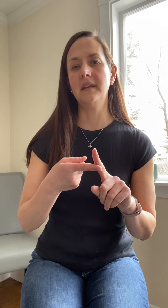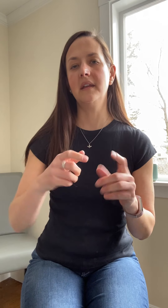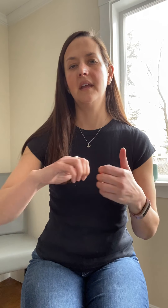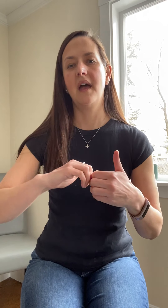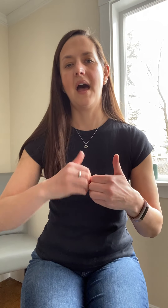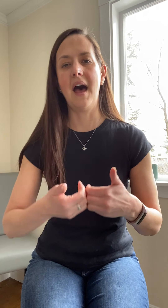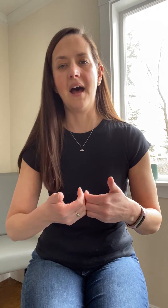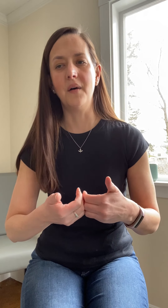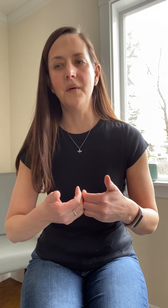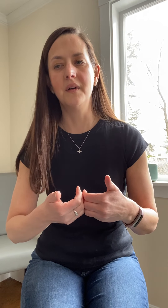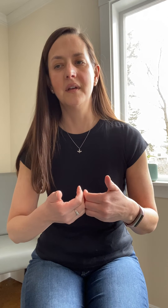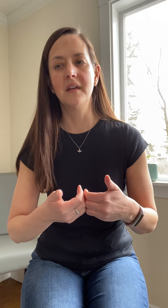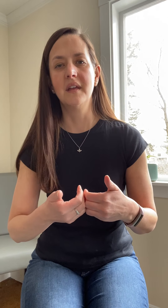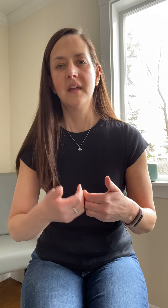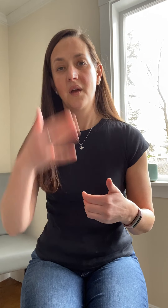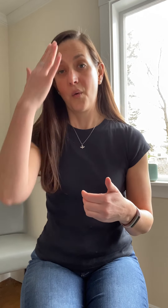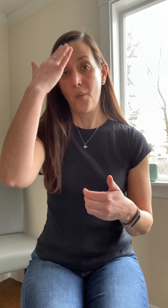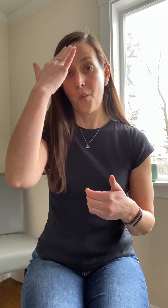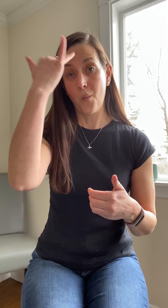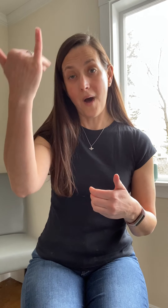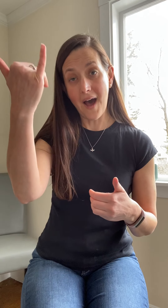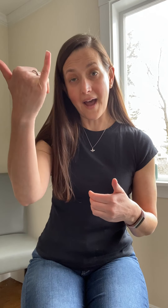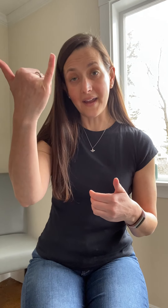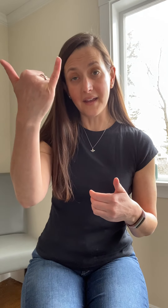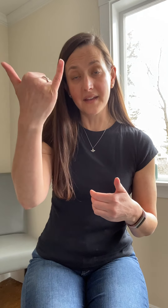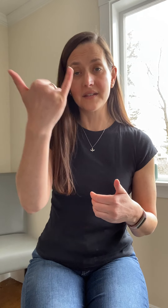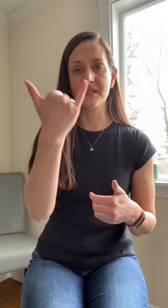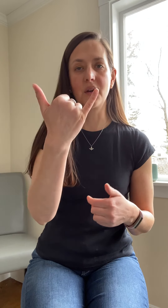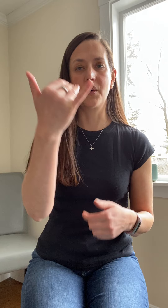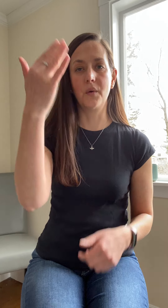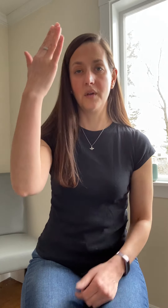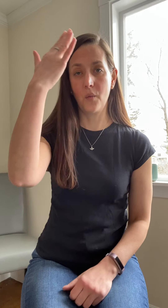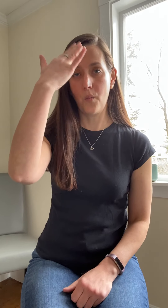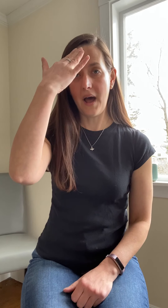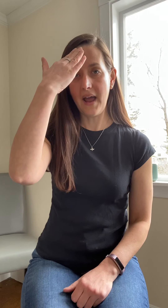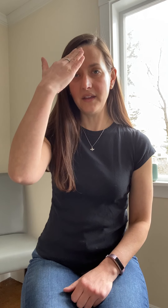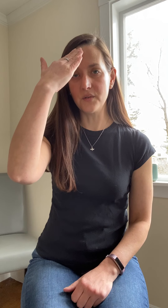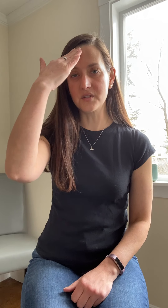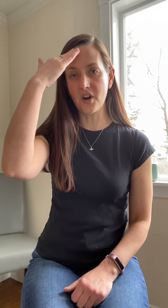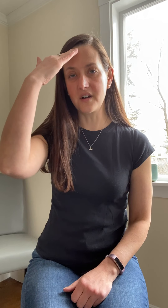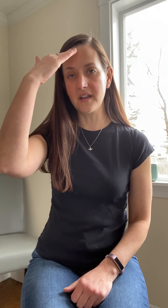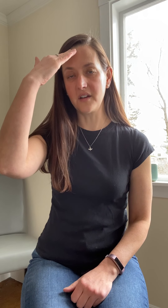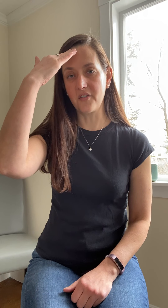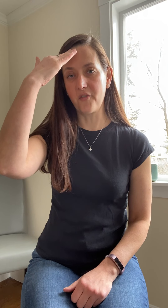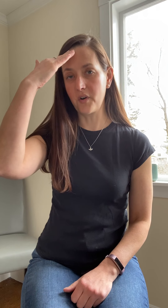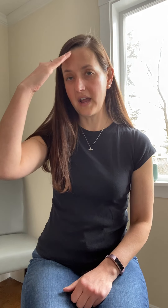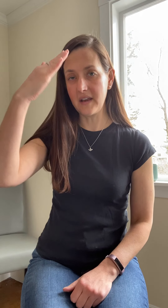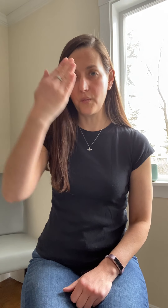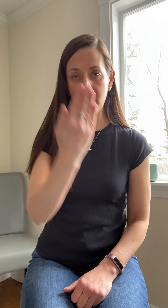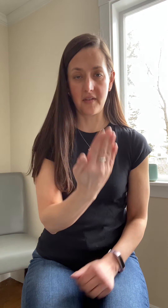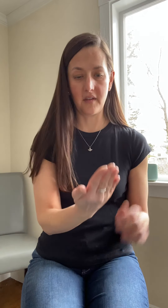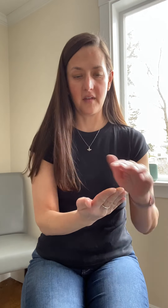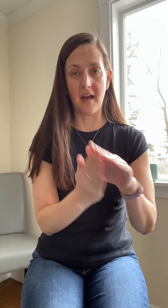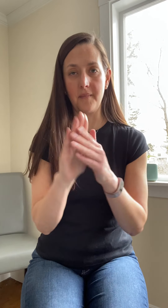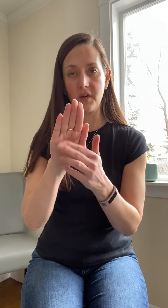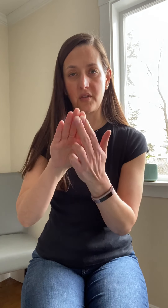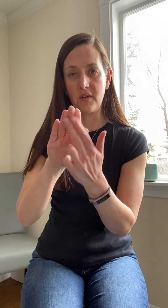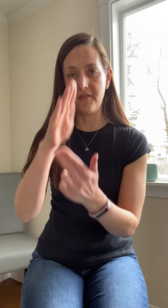when, how, why. So why, you start at your forehead with your 3